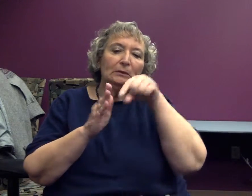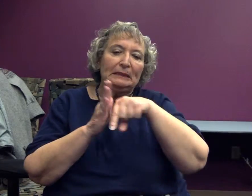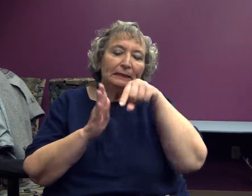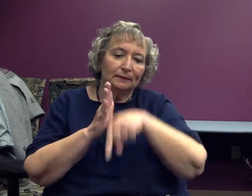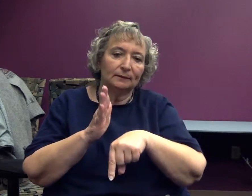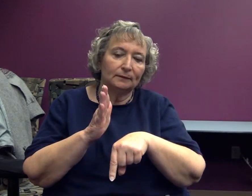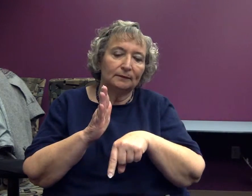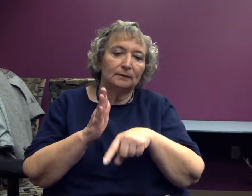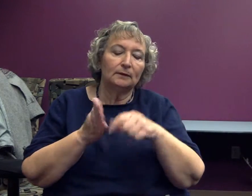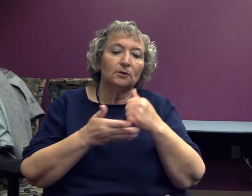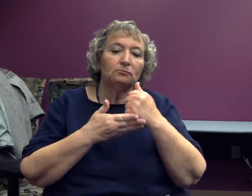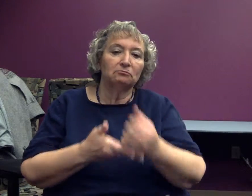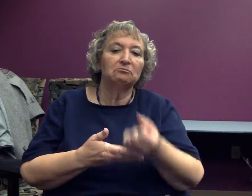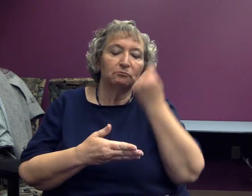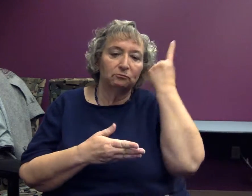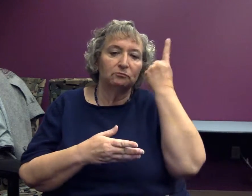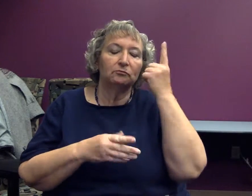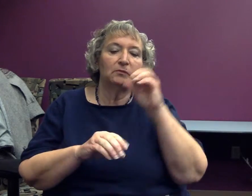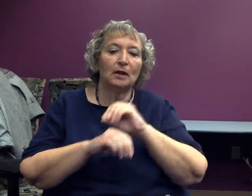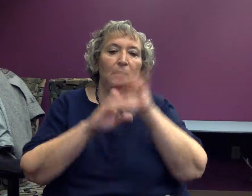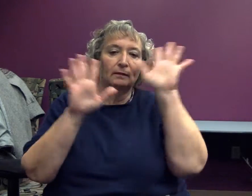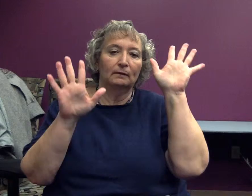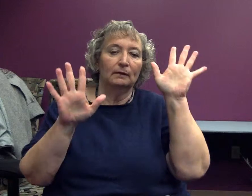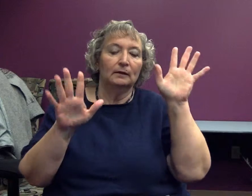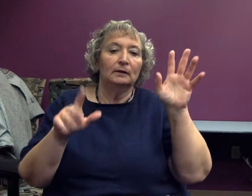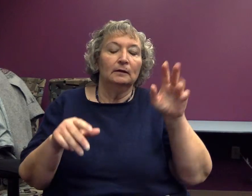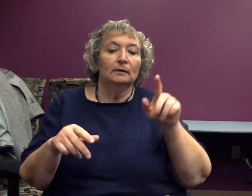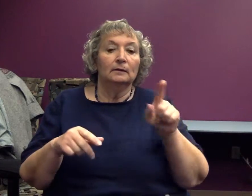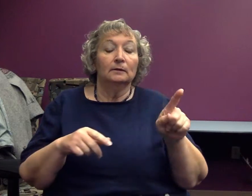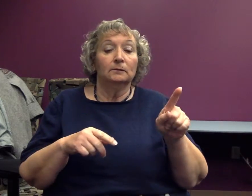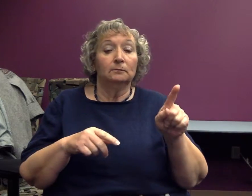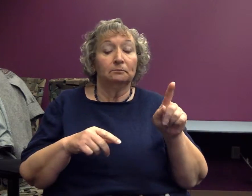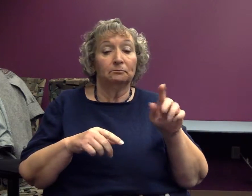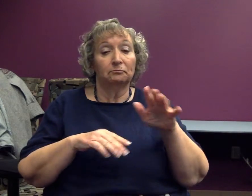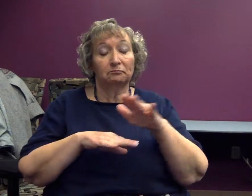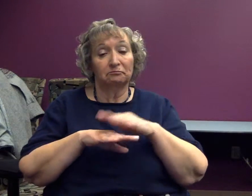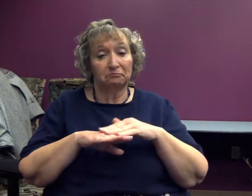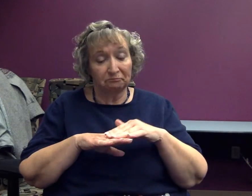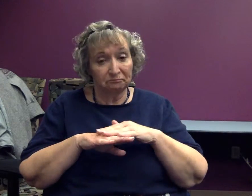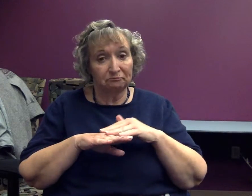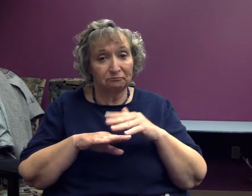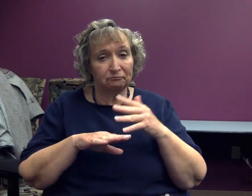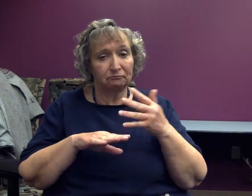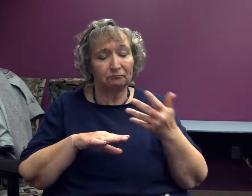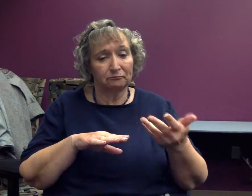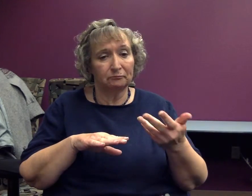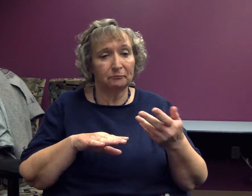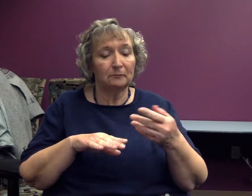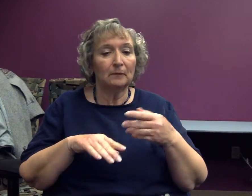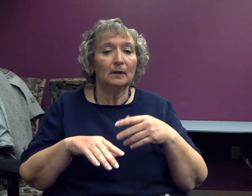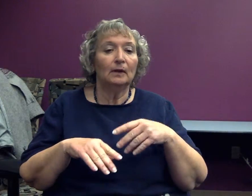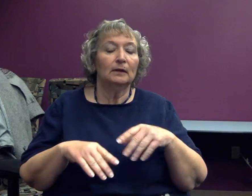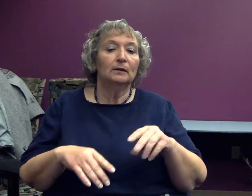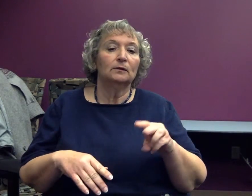And what you're looking at basically is taking water from its liquid phase and putting it to its gas